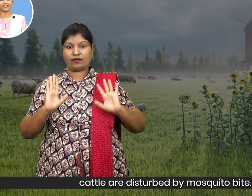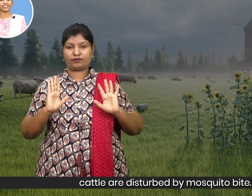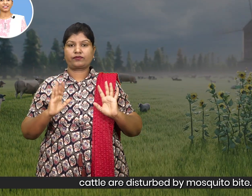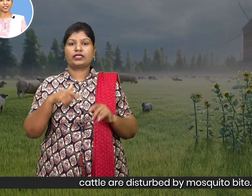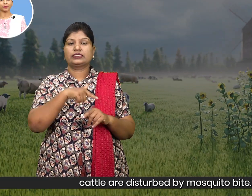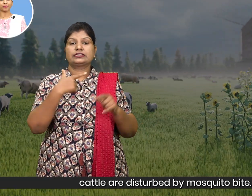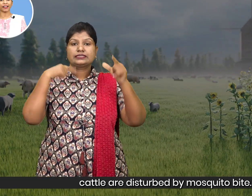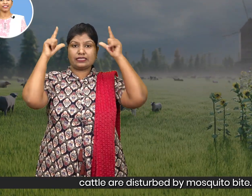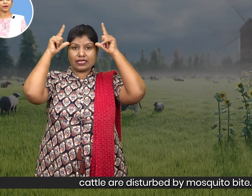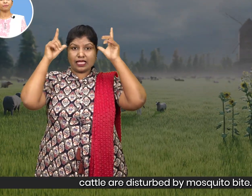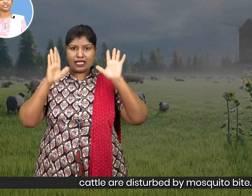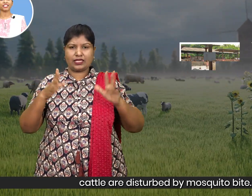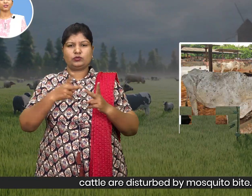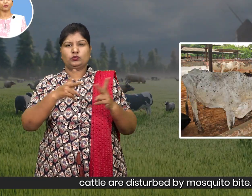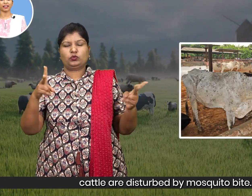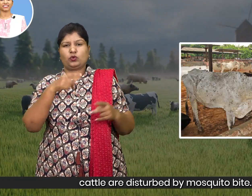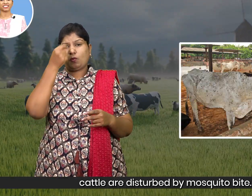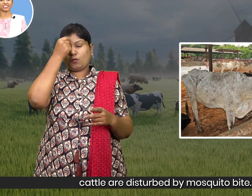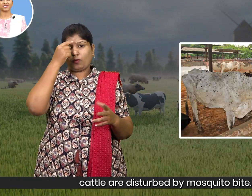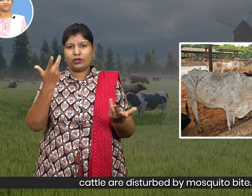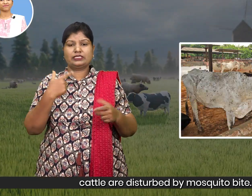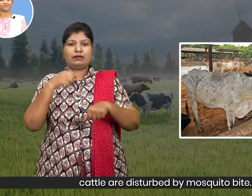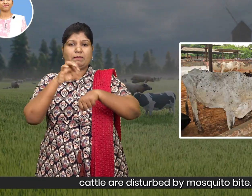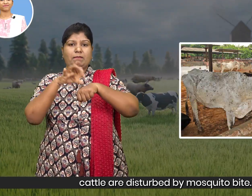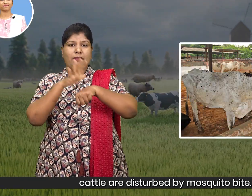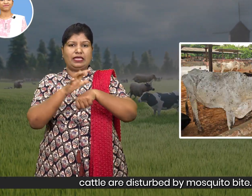cattle are disturbed by mosquito bites.